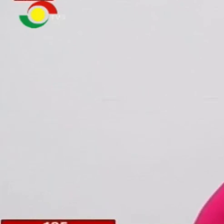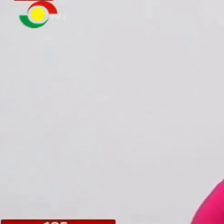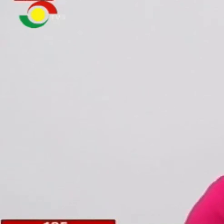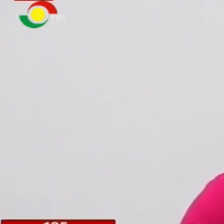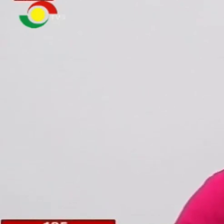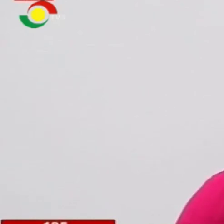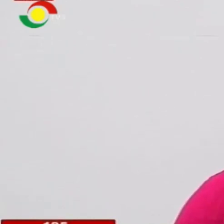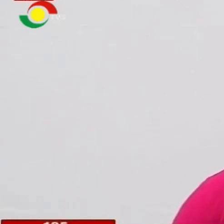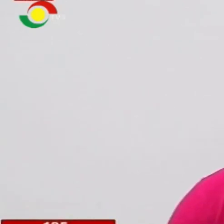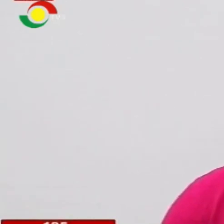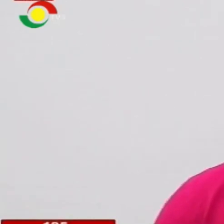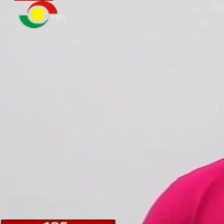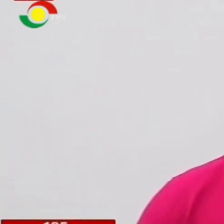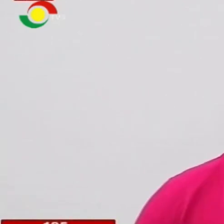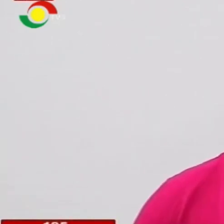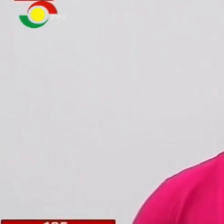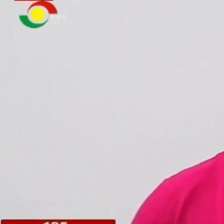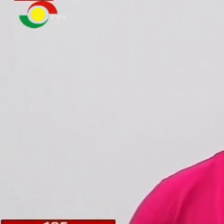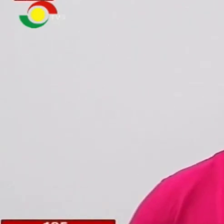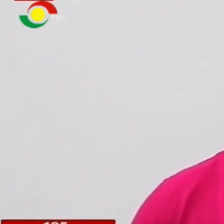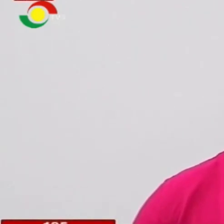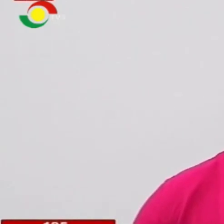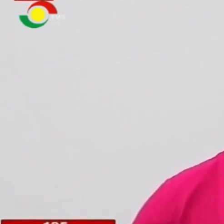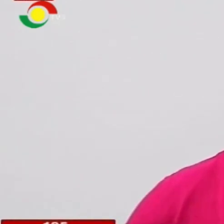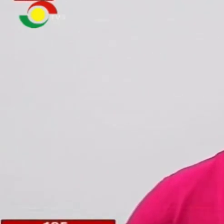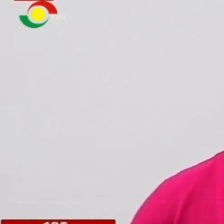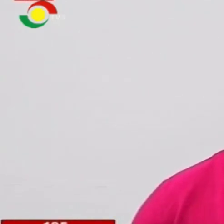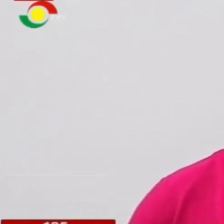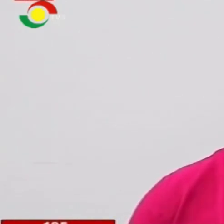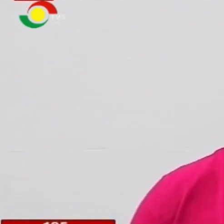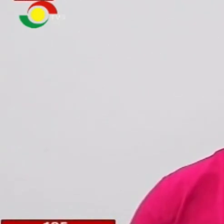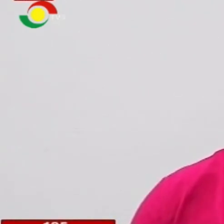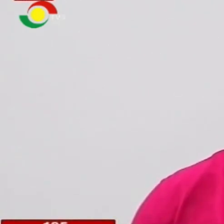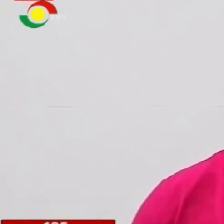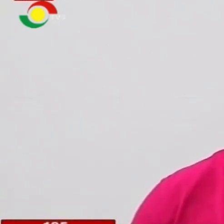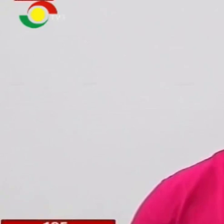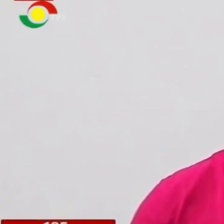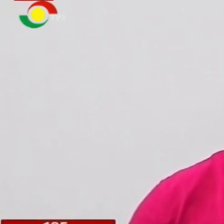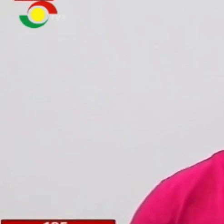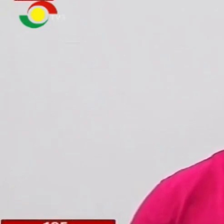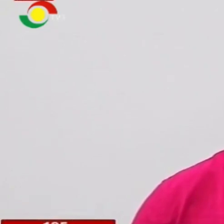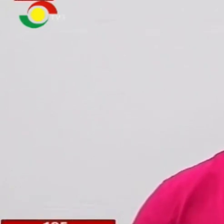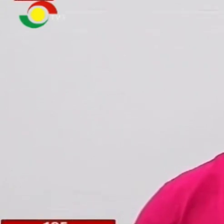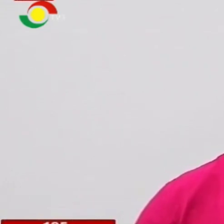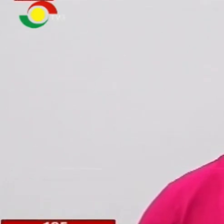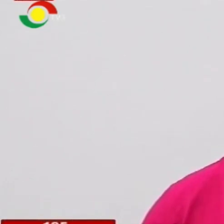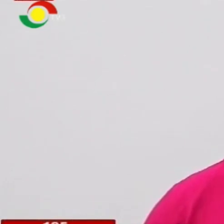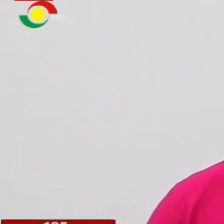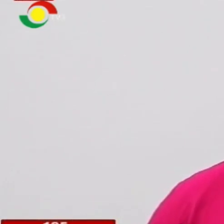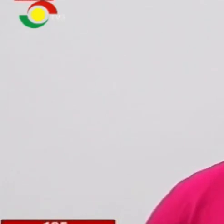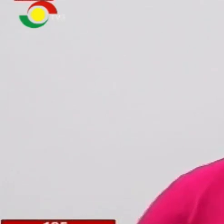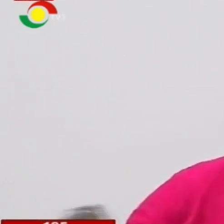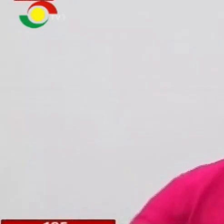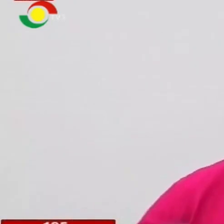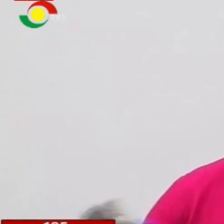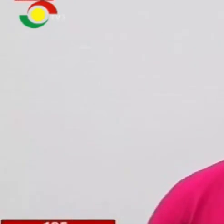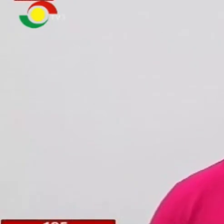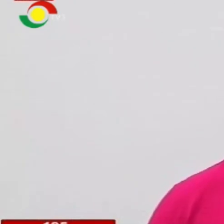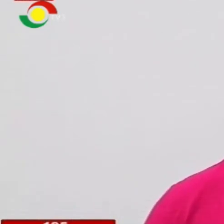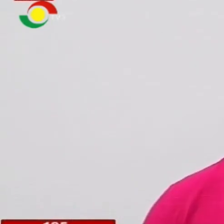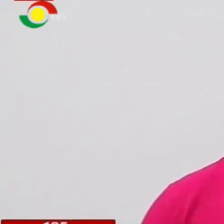no, deputy communication minister no, no, no, no, no, no, no, no, no, no, no, no, no, no,